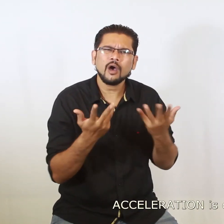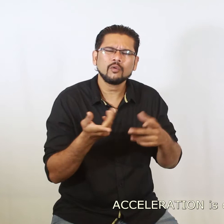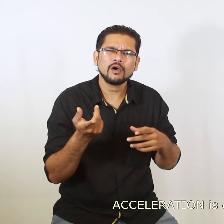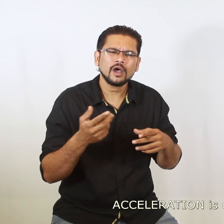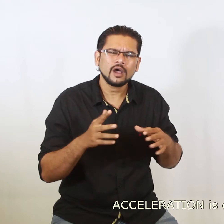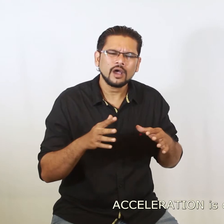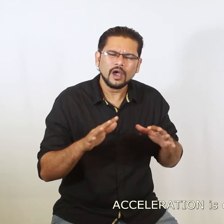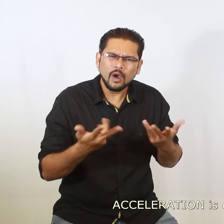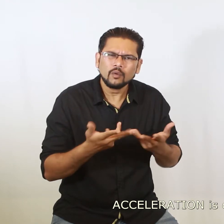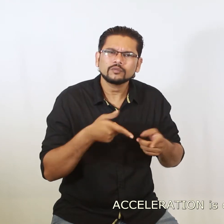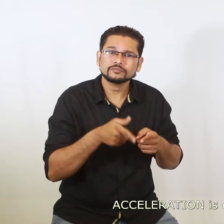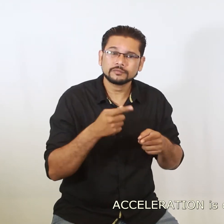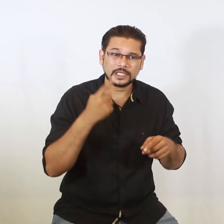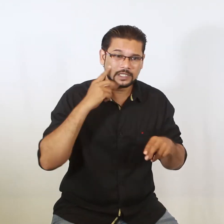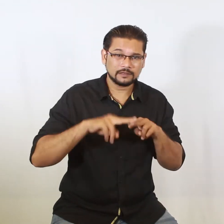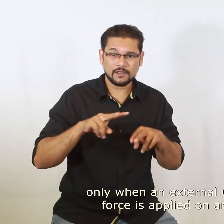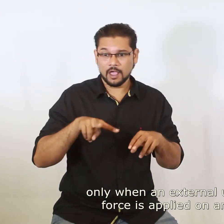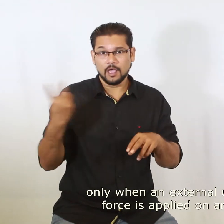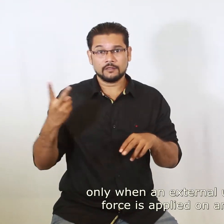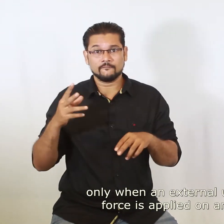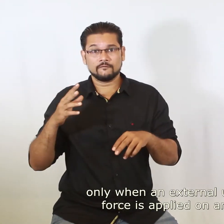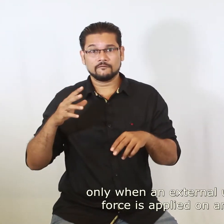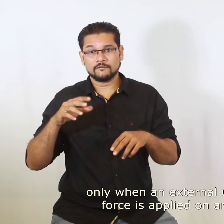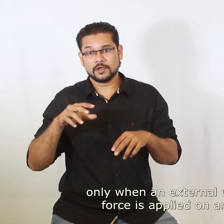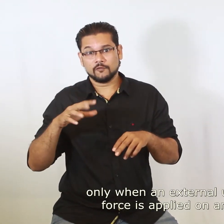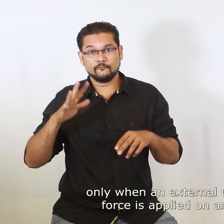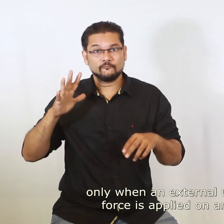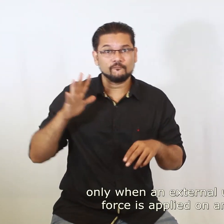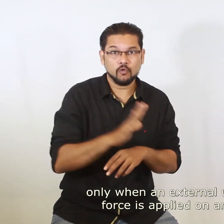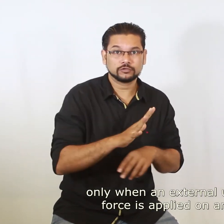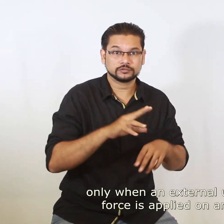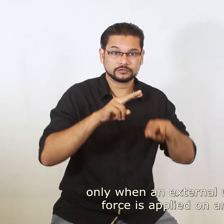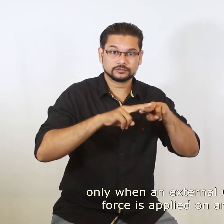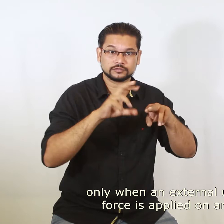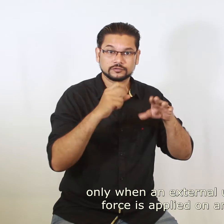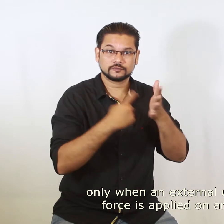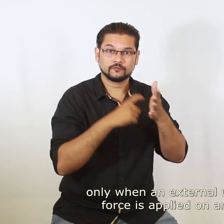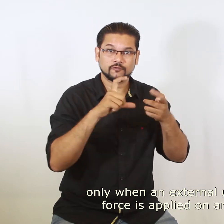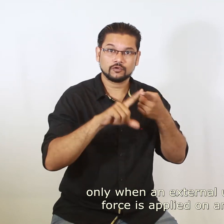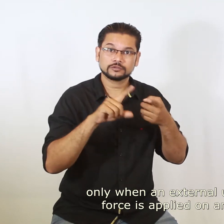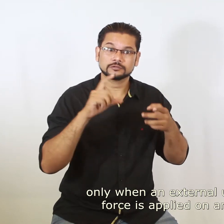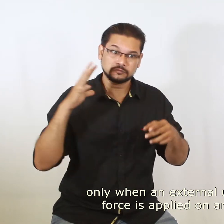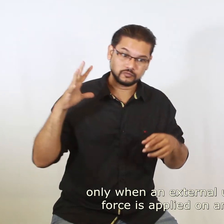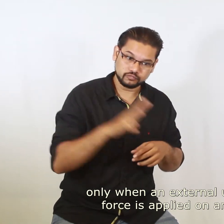Acceleration is caused only when an external unbalanced force is applied on an object.